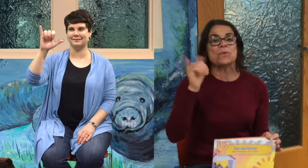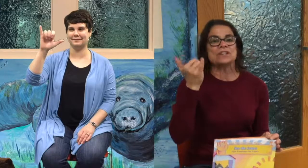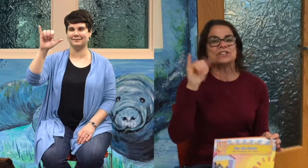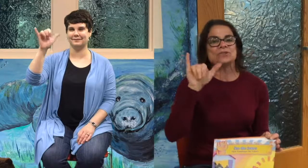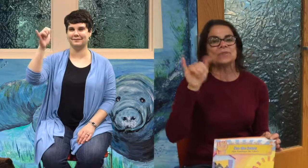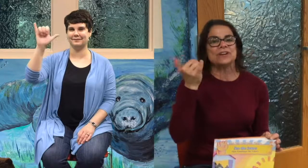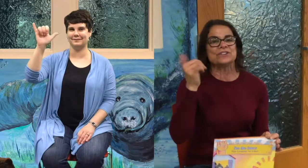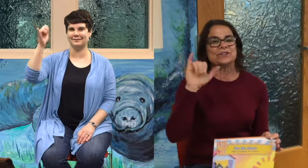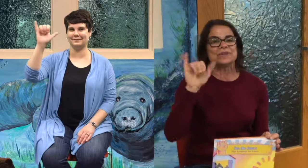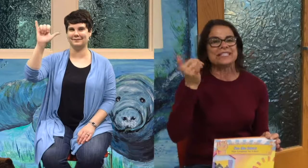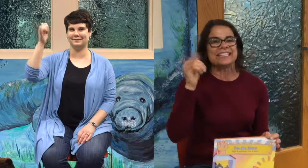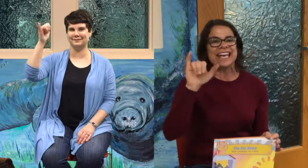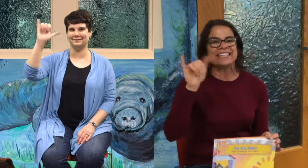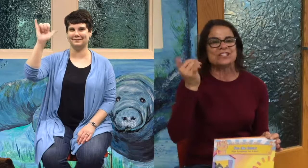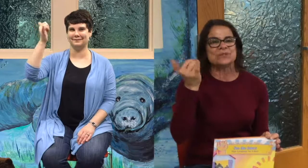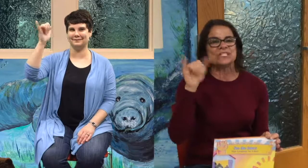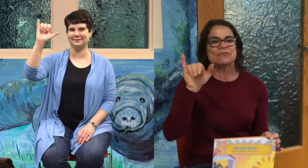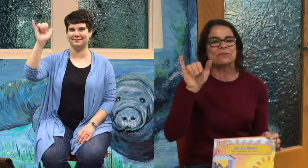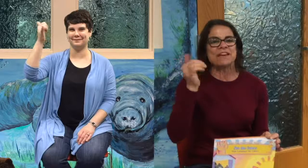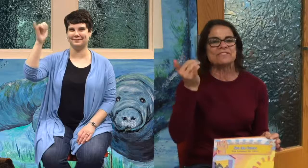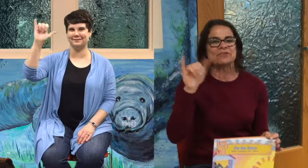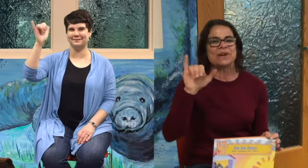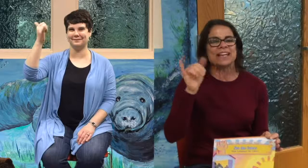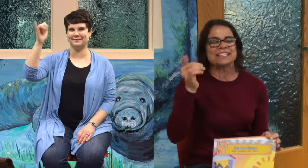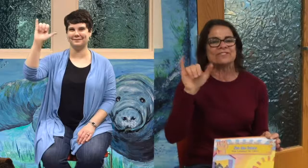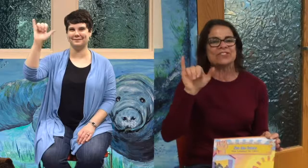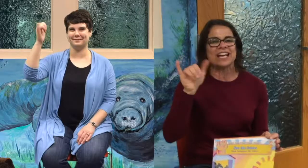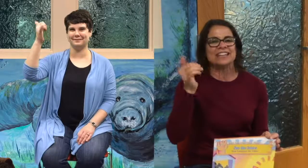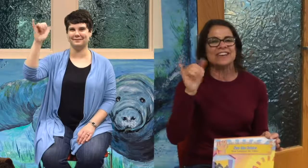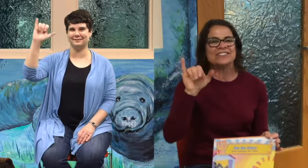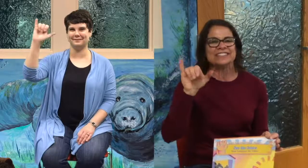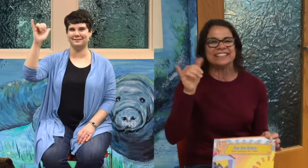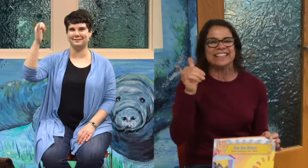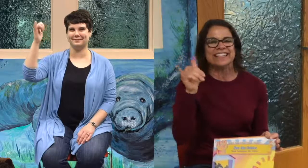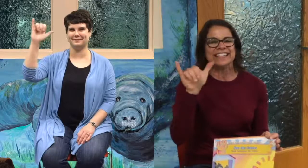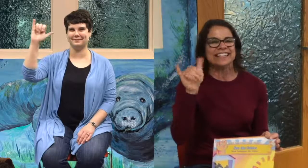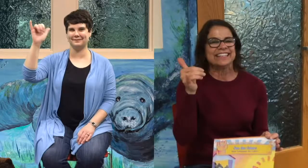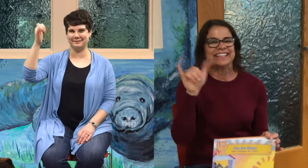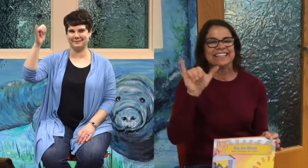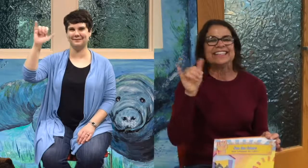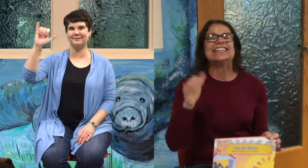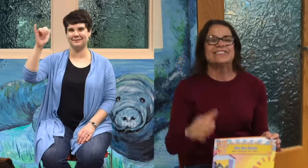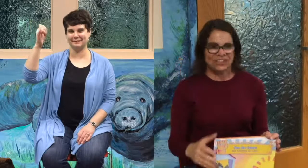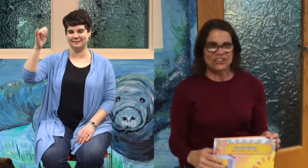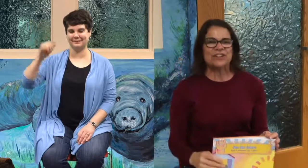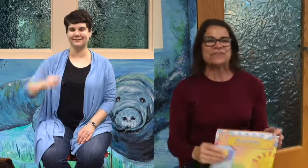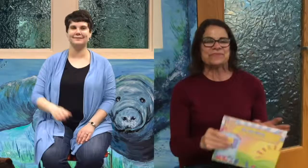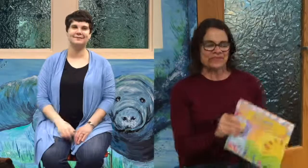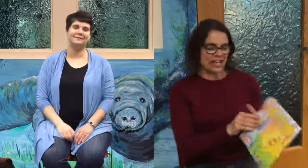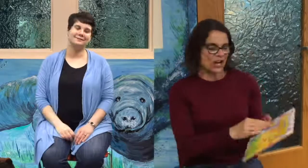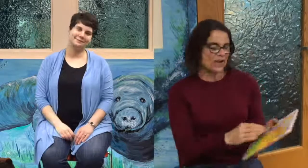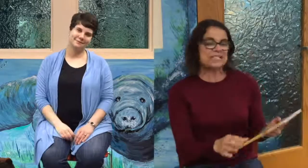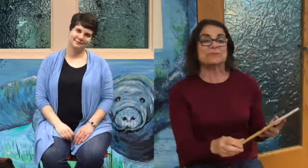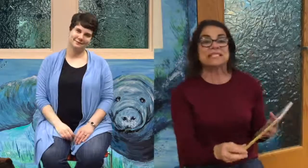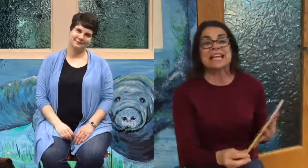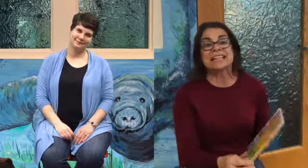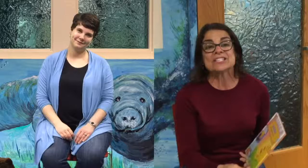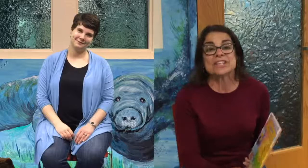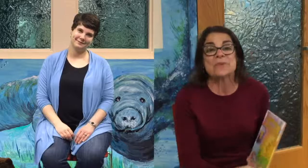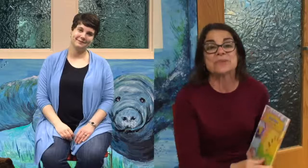to wiggle your wrist again. Twist from left to right for yellow. Very good. All right, so Ms. Natalie's going to help with the